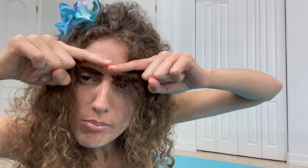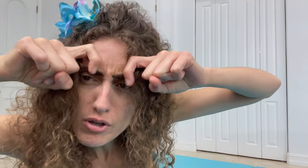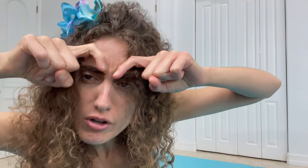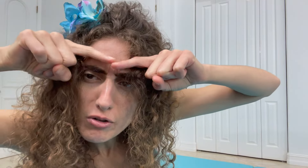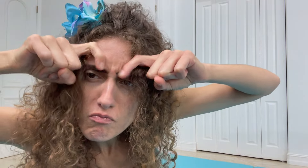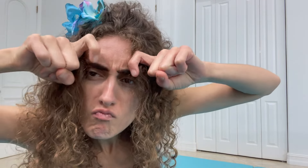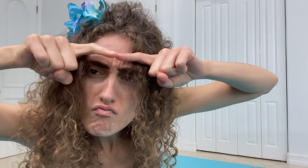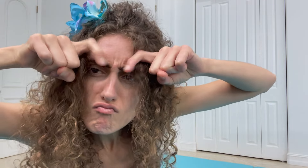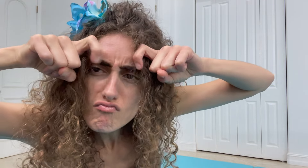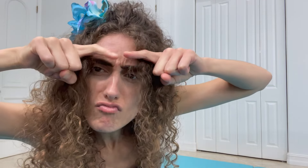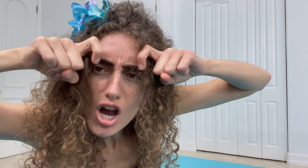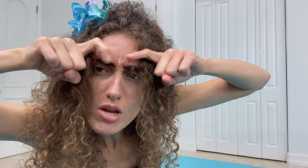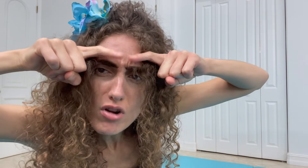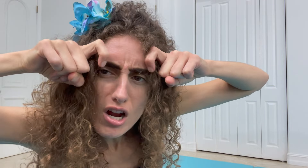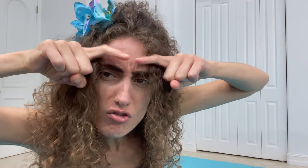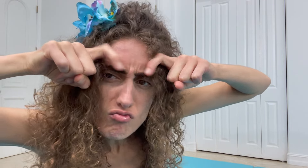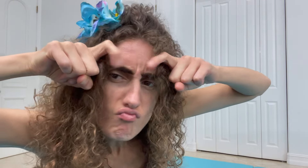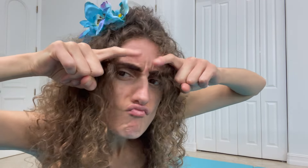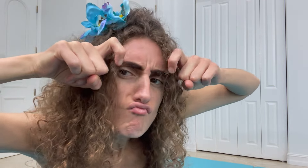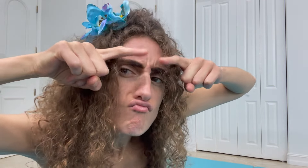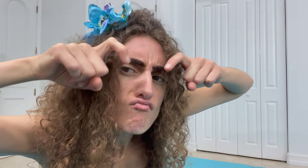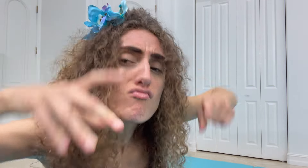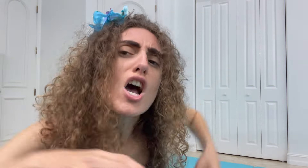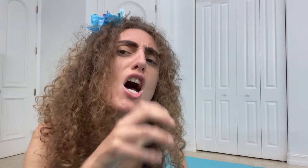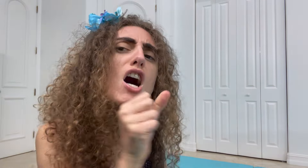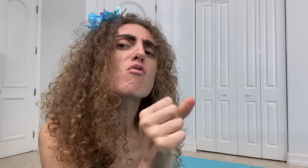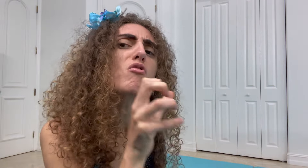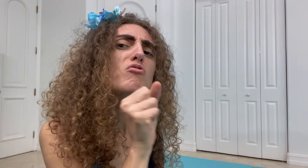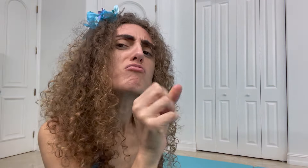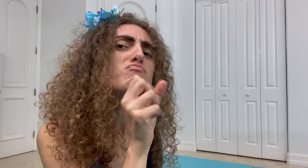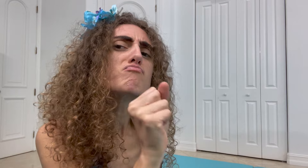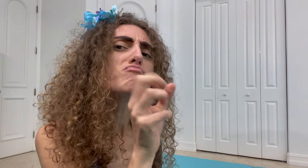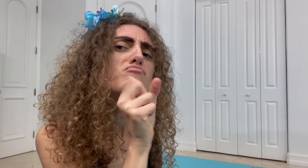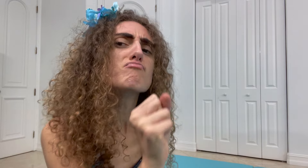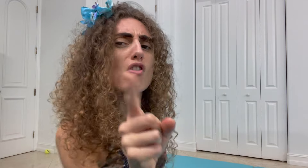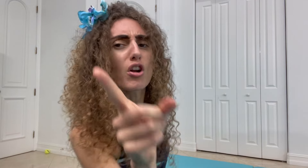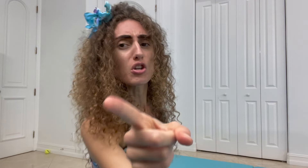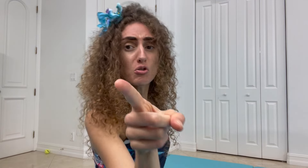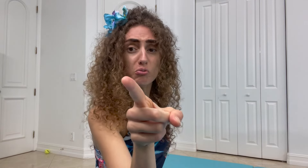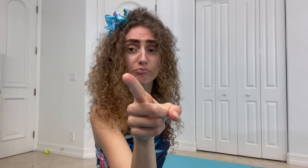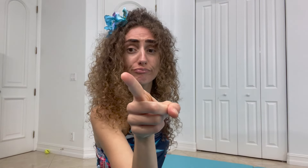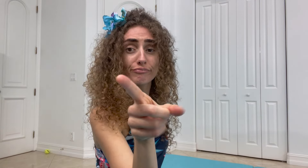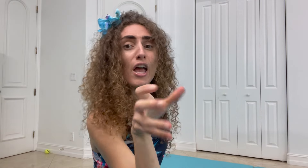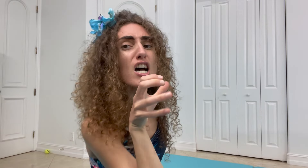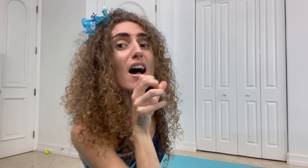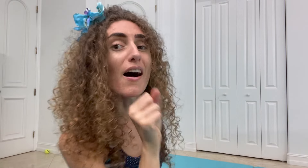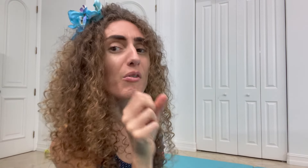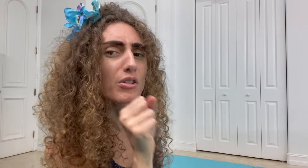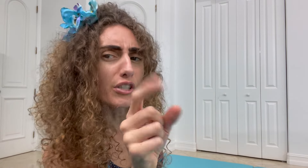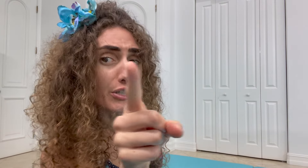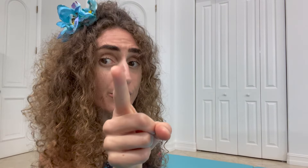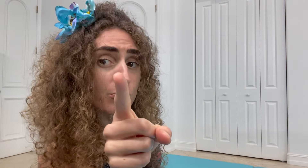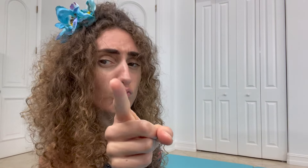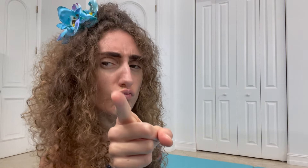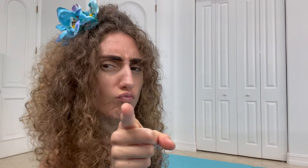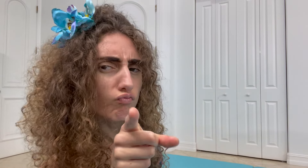your eyebrows, how old are you? How old are you?